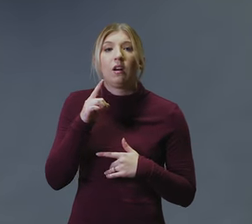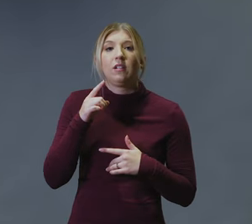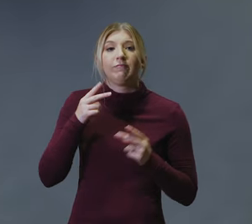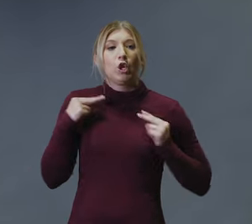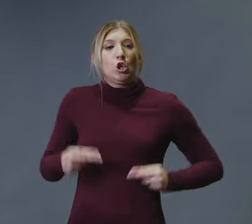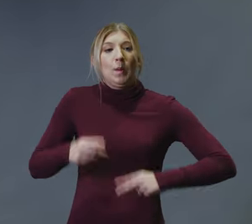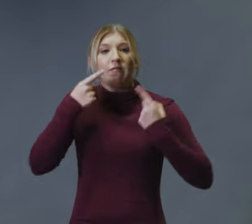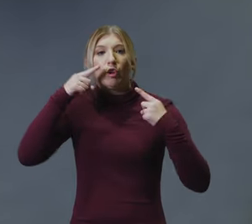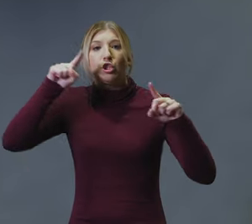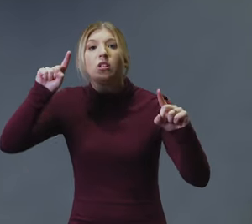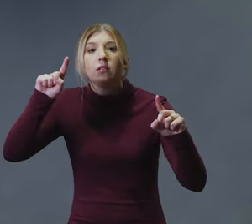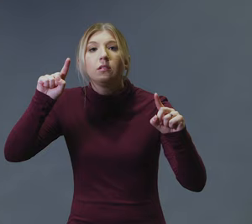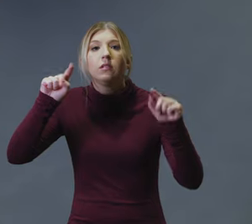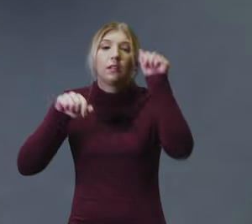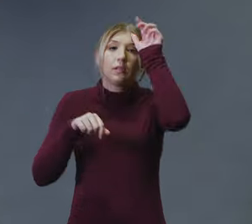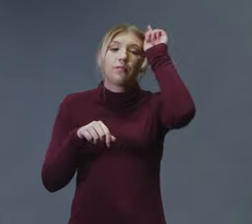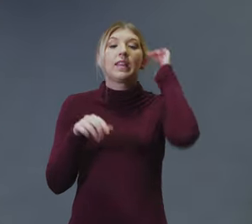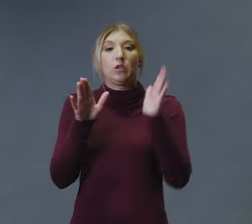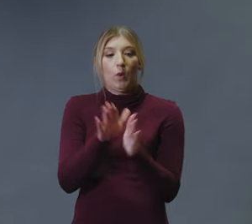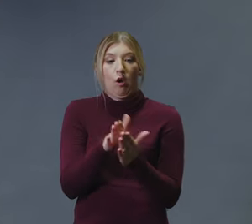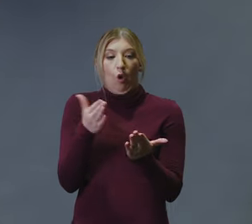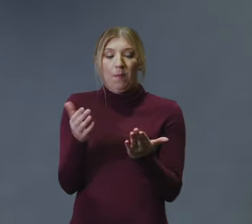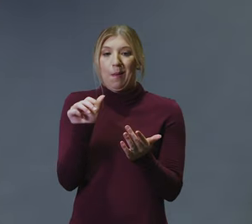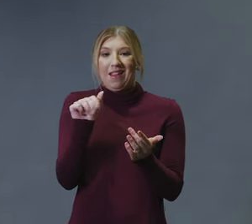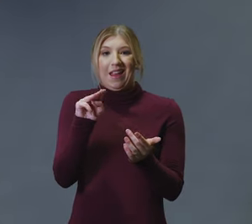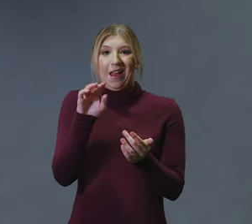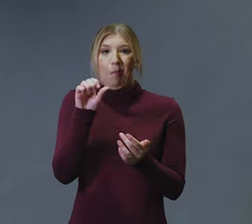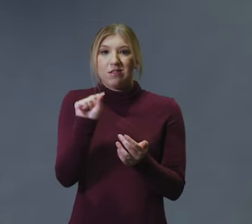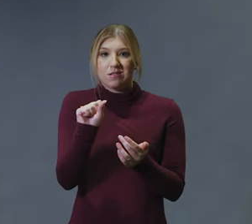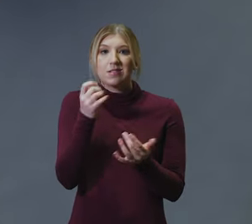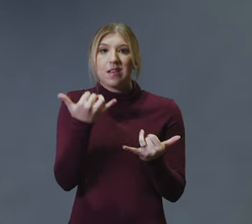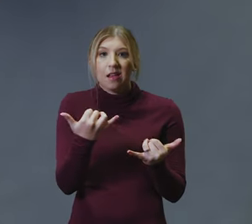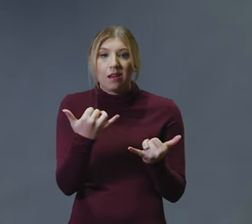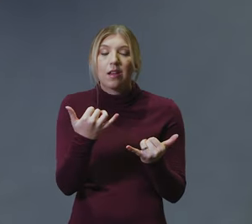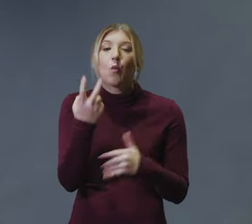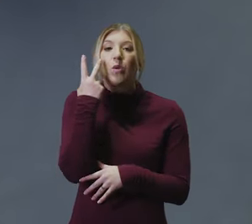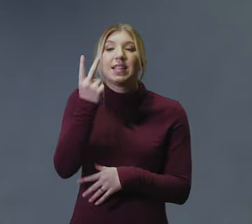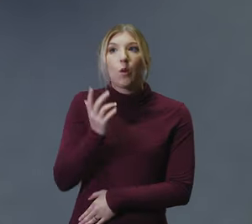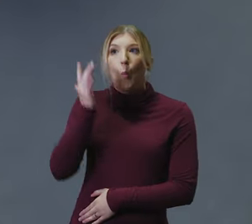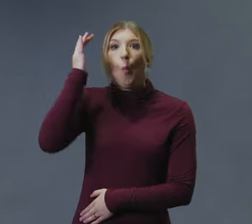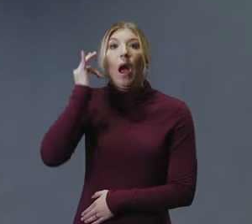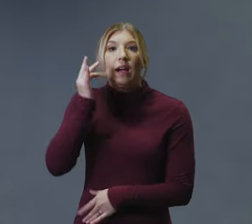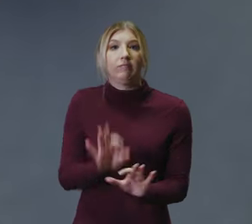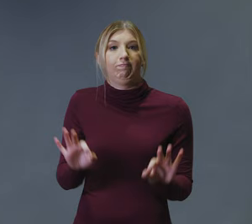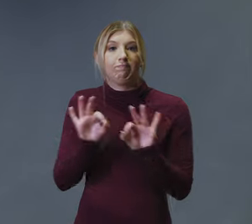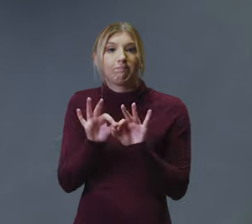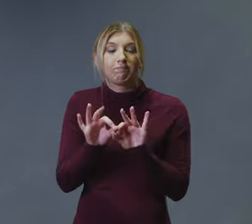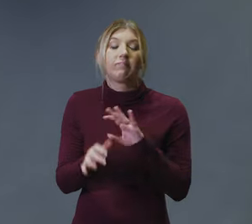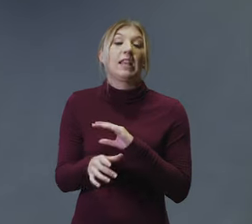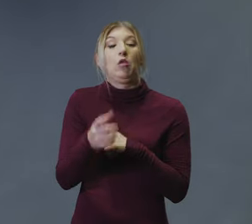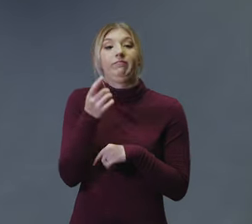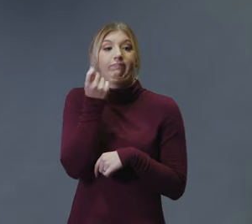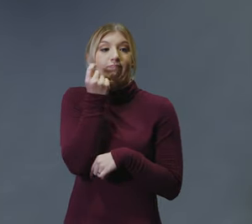flourishing. And as we open up the book of Amos today, we are going to see why. Now, I just